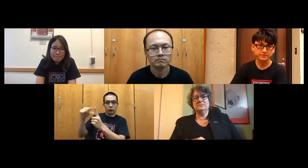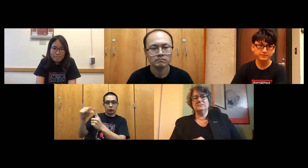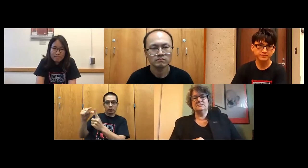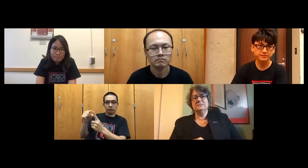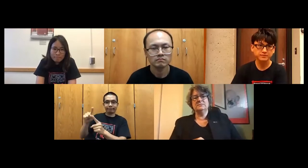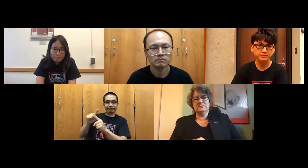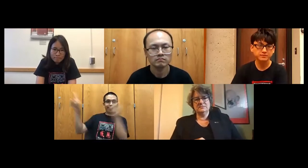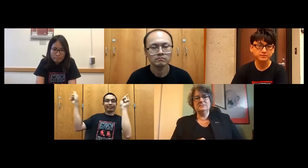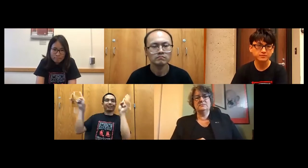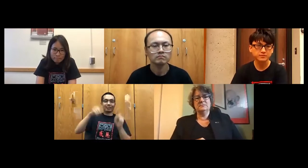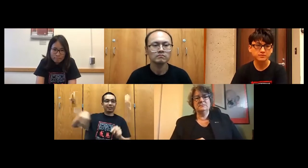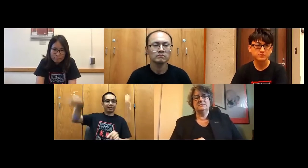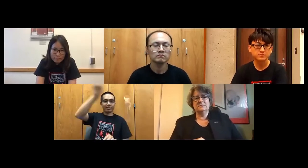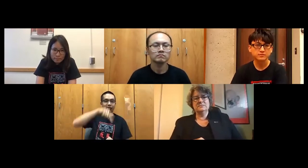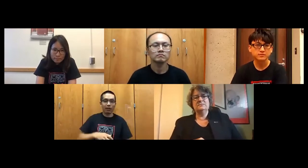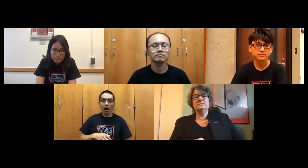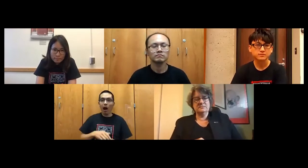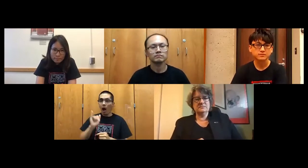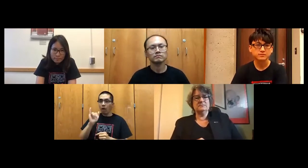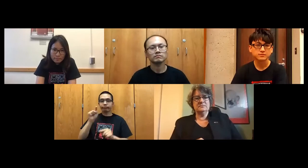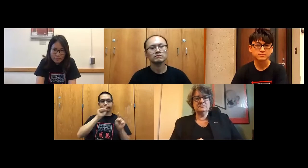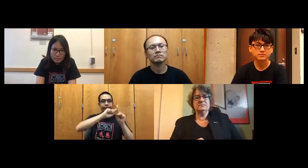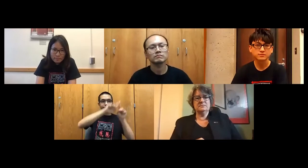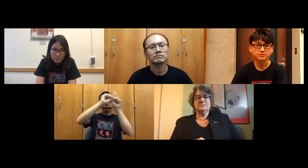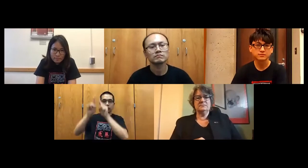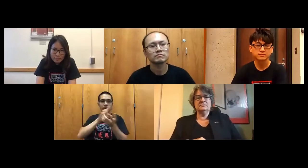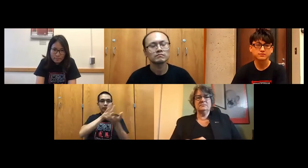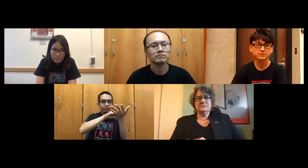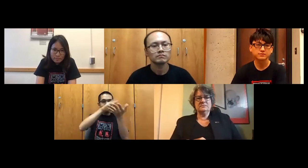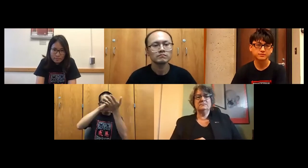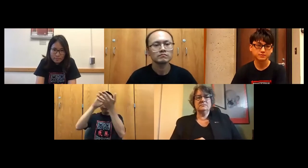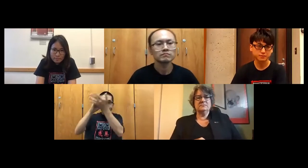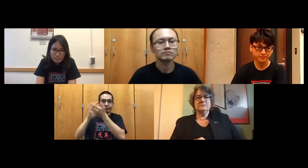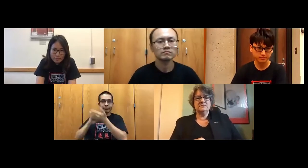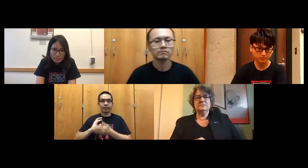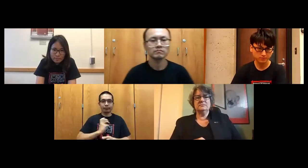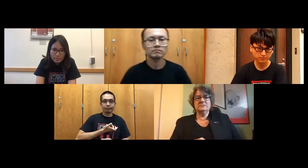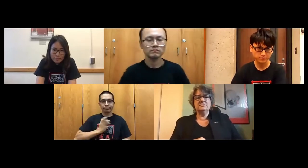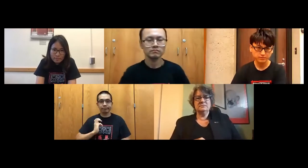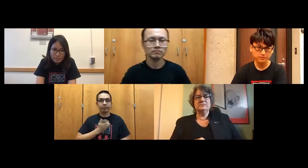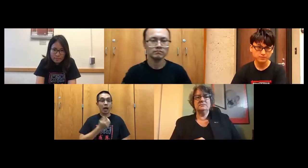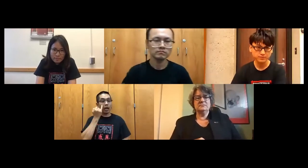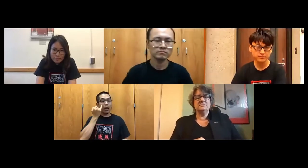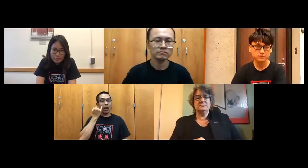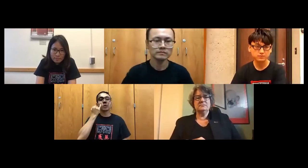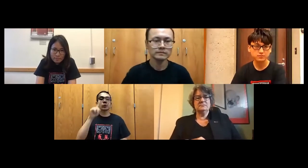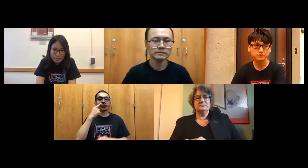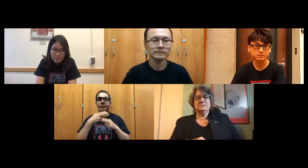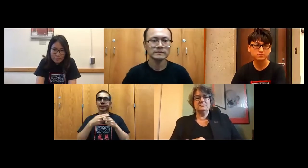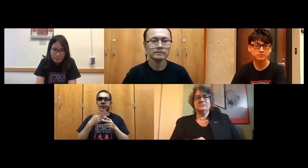culturally, historically, the words that were used, depending on where people were from, could be very different. And so we all kind of learned